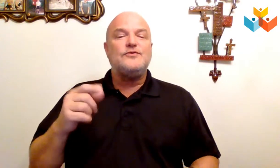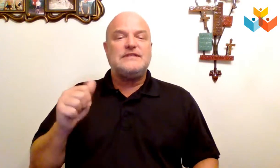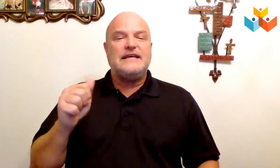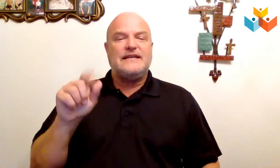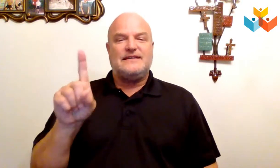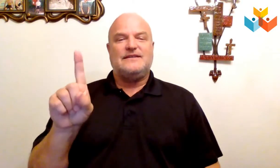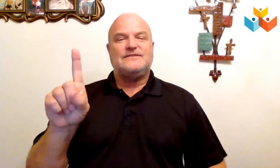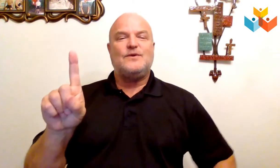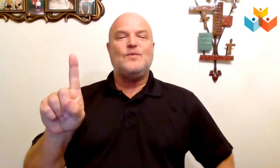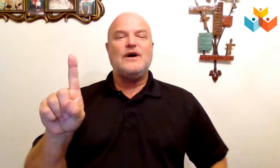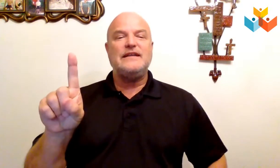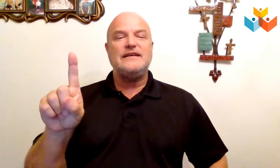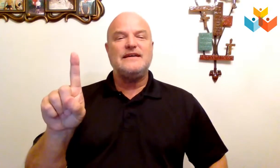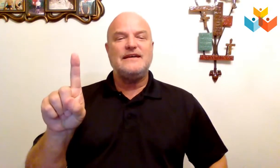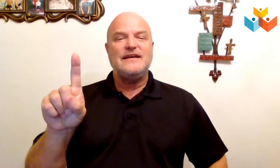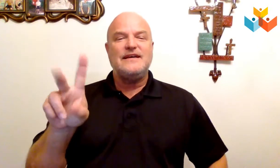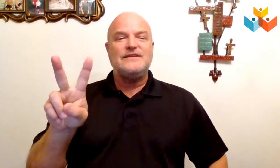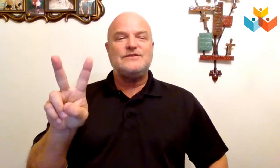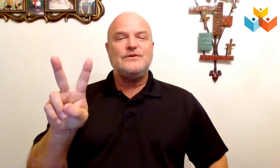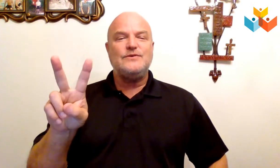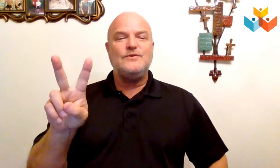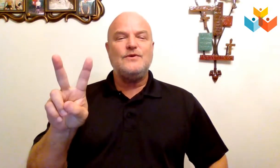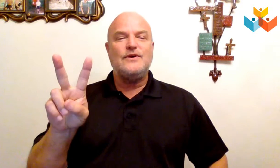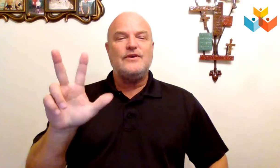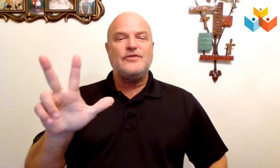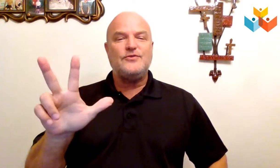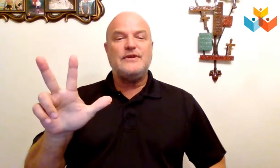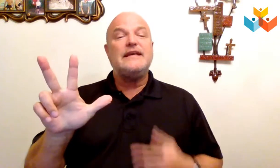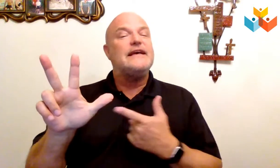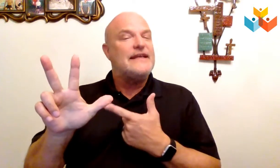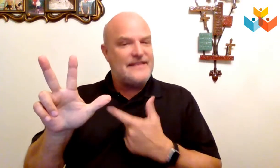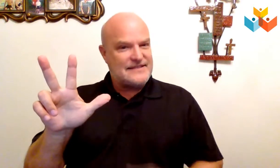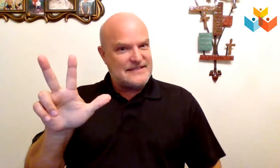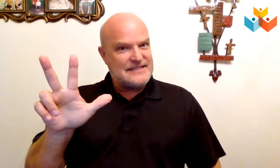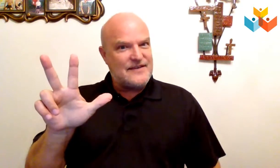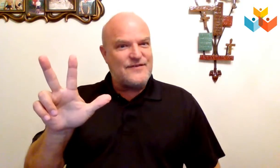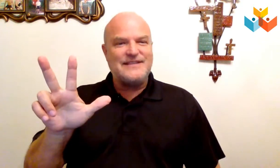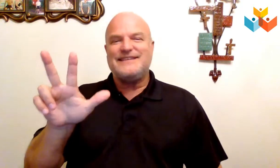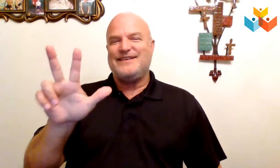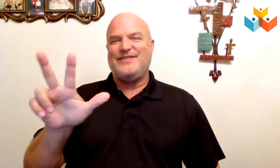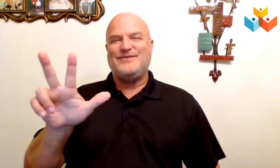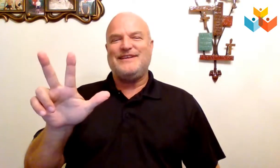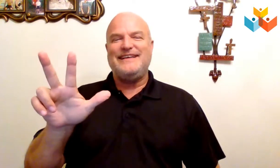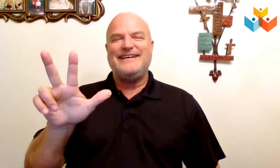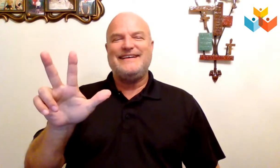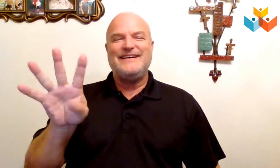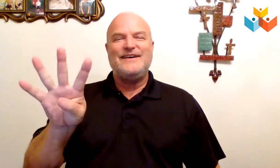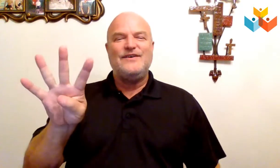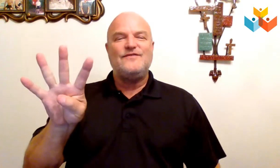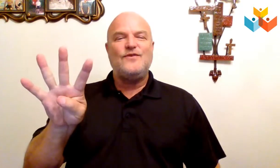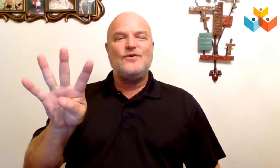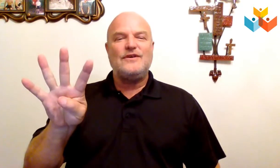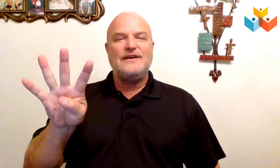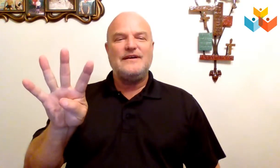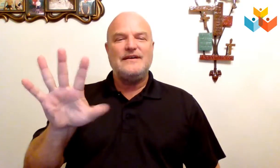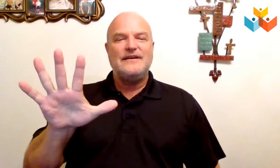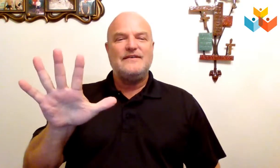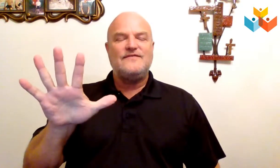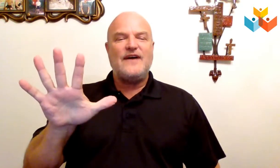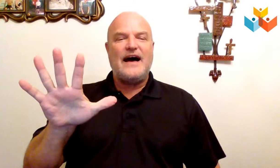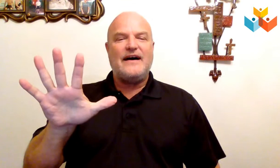now. We'll go through 10. So 1, 2, 3. This is different.